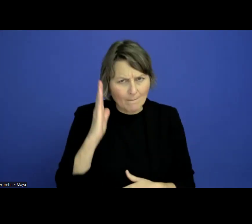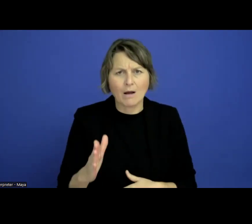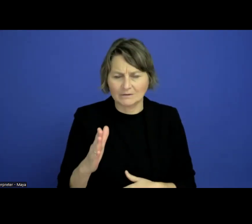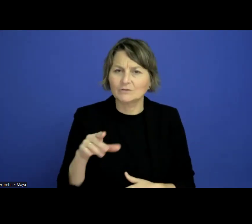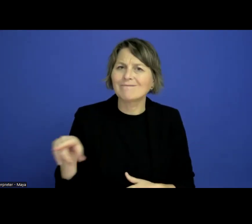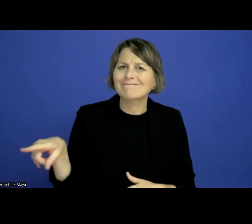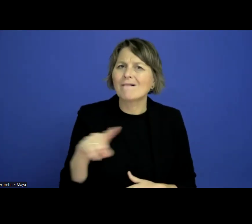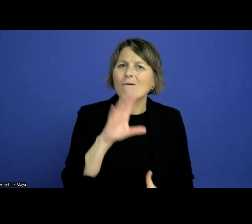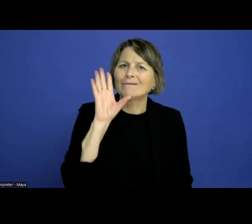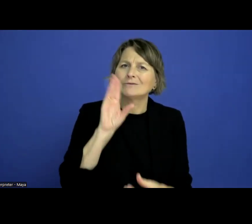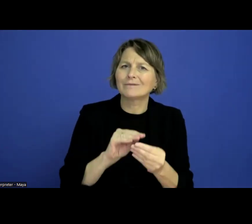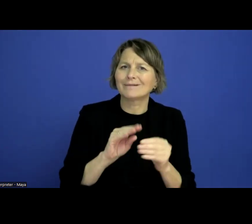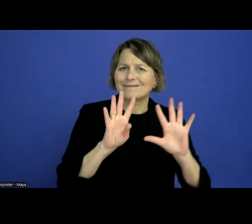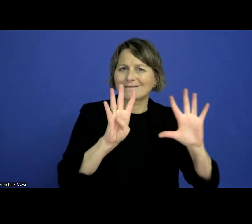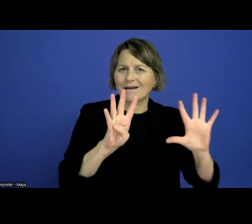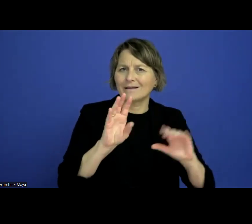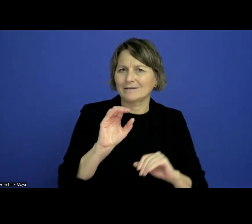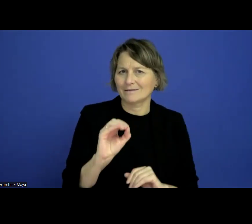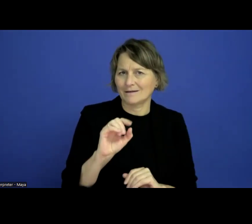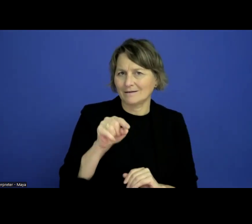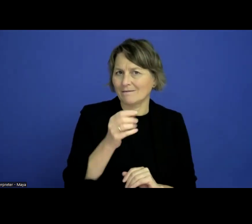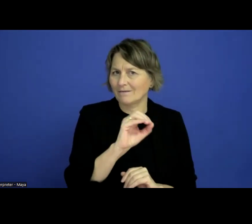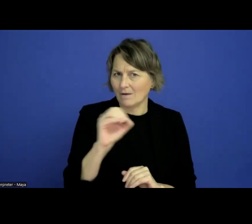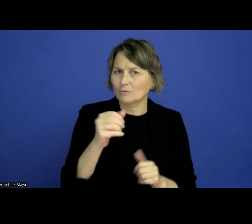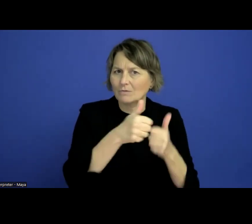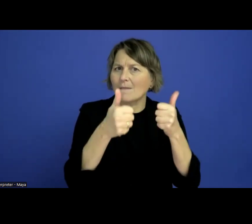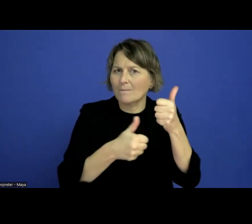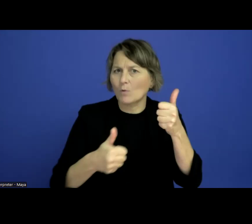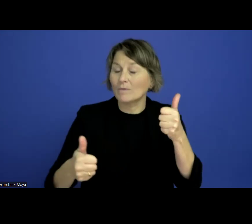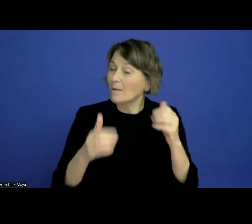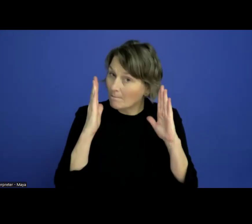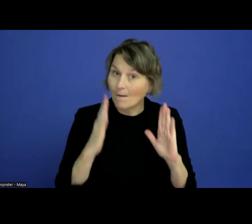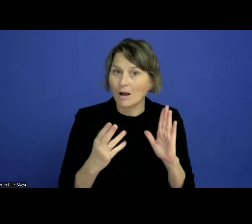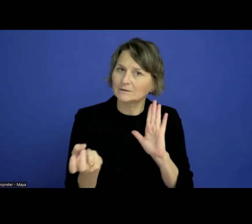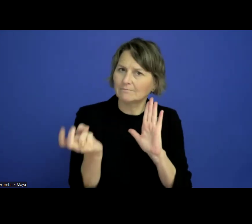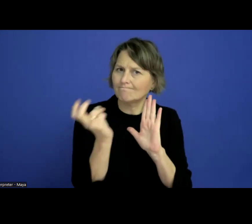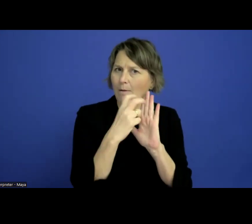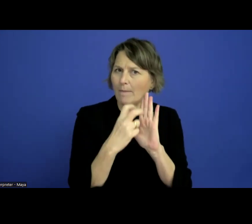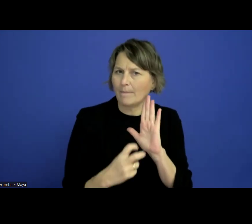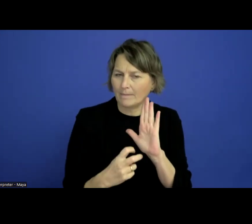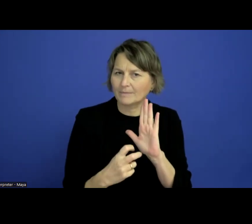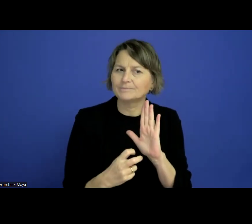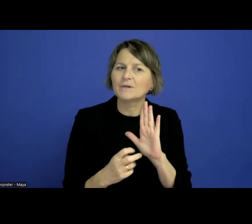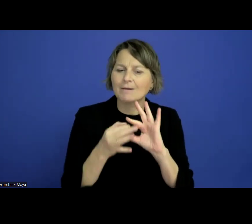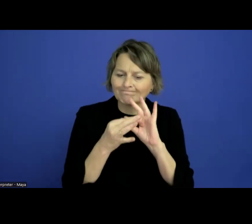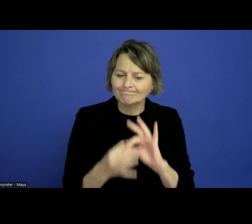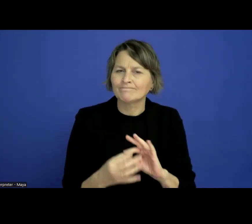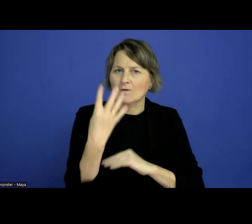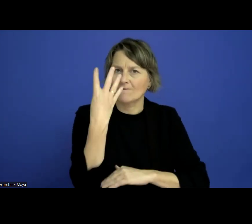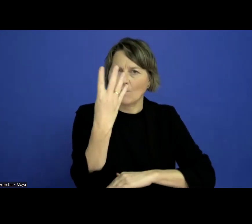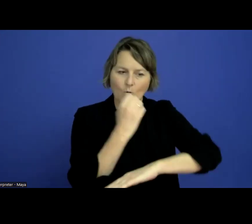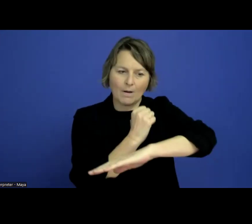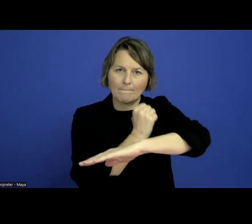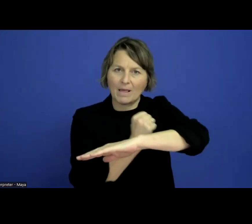of within the group. And it is organized based on 4 main pillars. And I will give